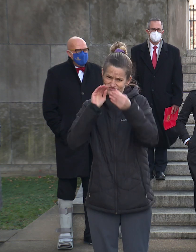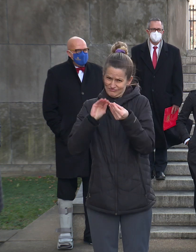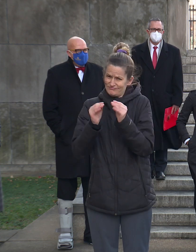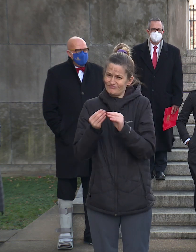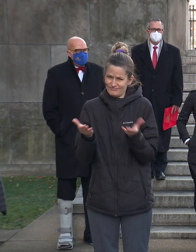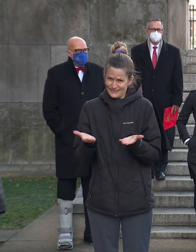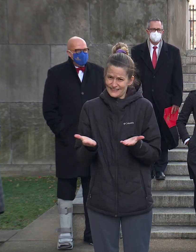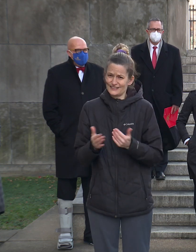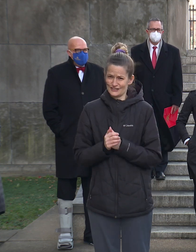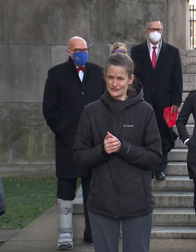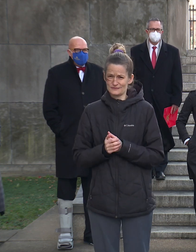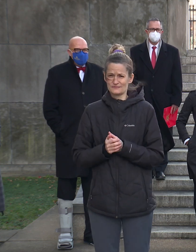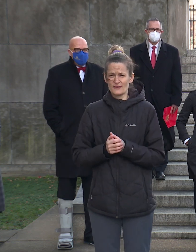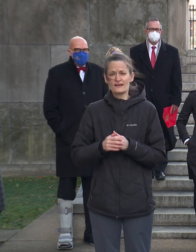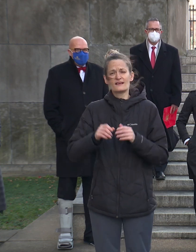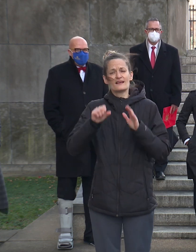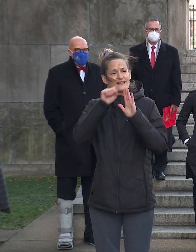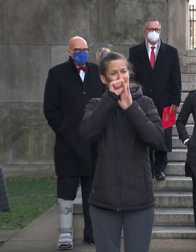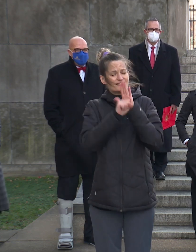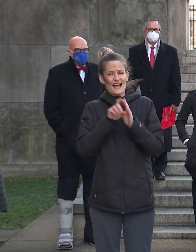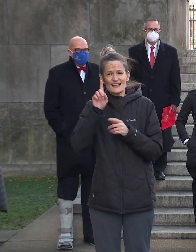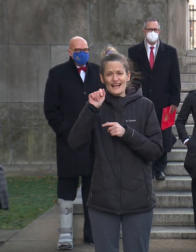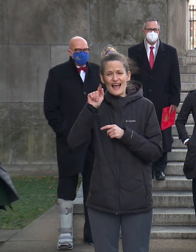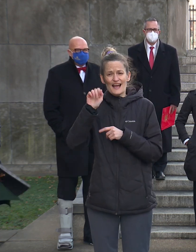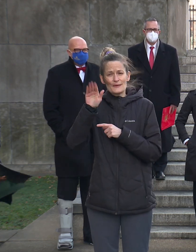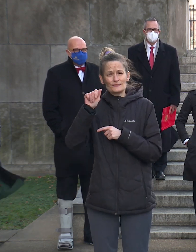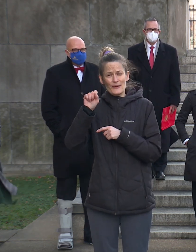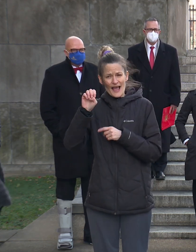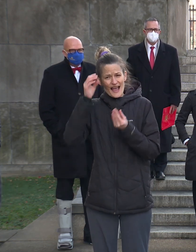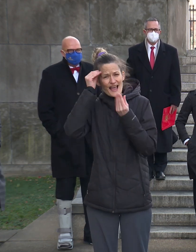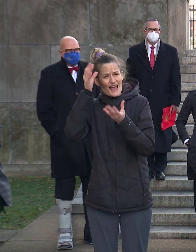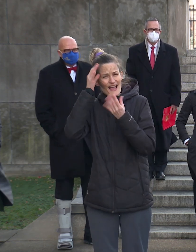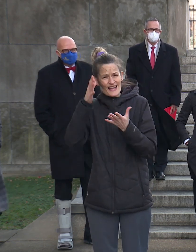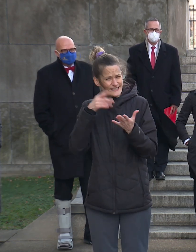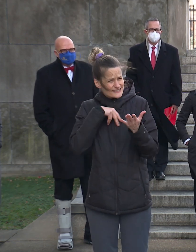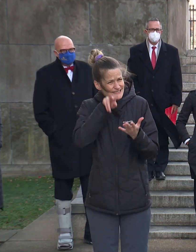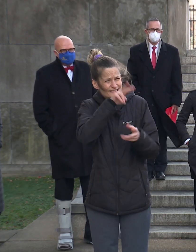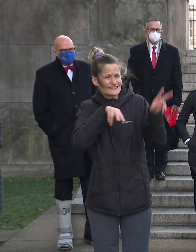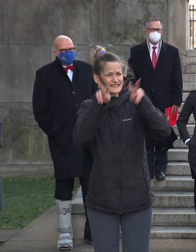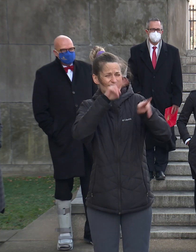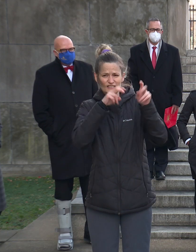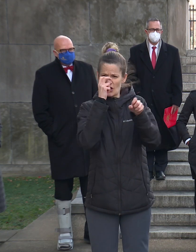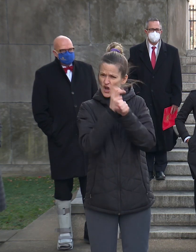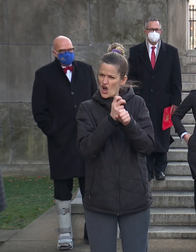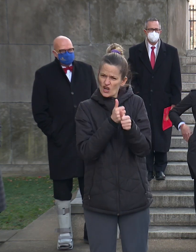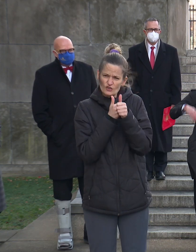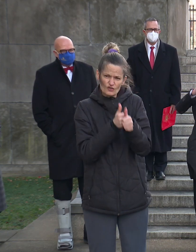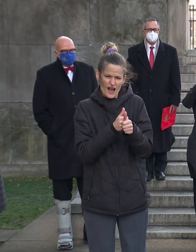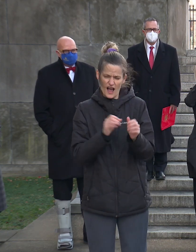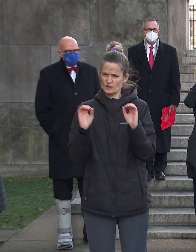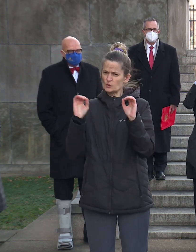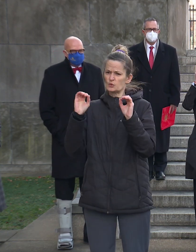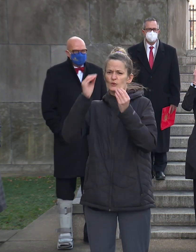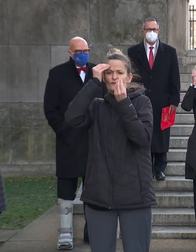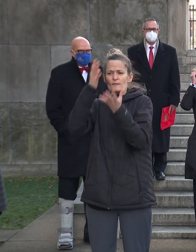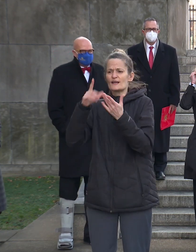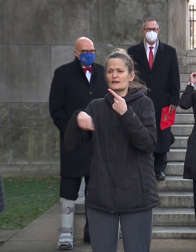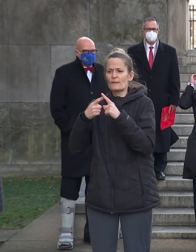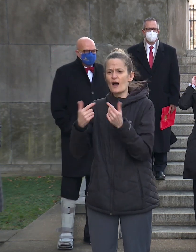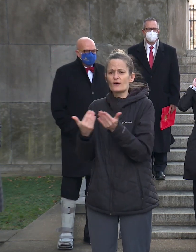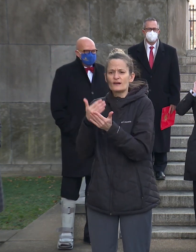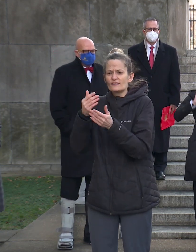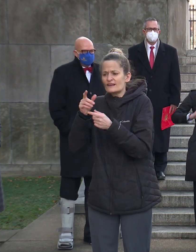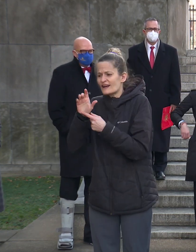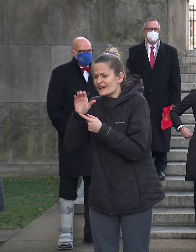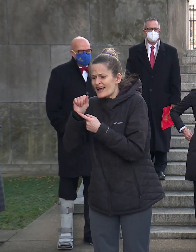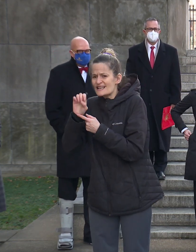the specific spread in Baltimore. For example, we have not had information about cases, deaths, testing, or vaccinations specific